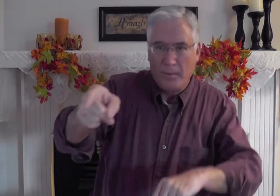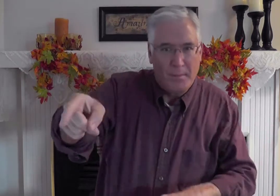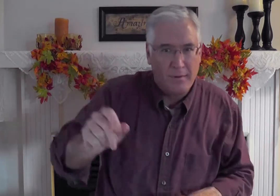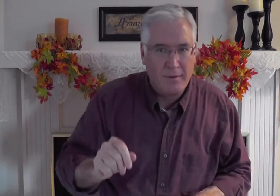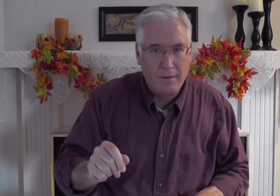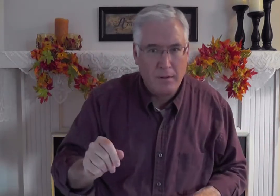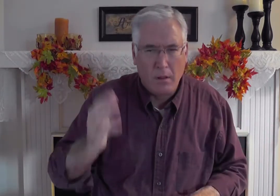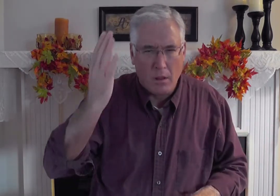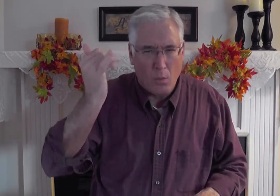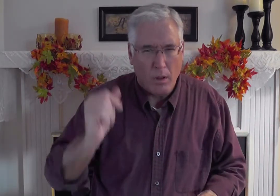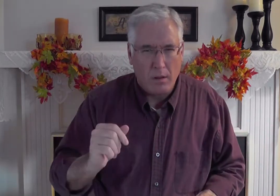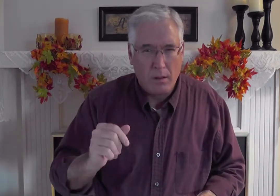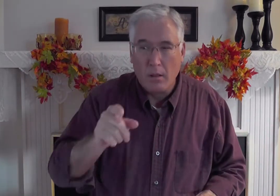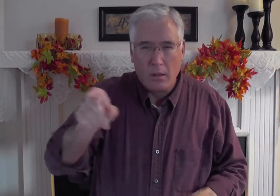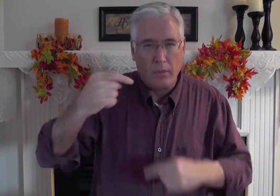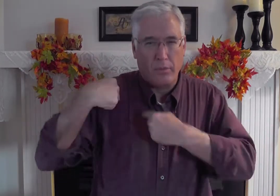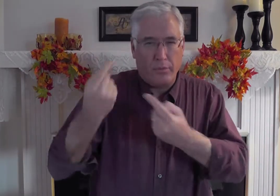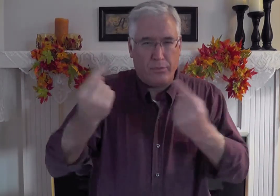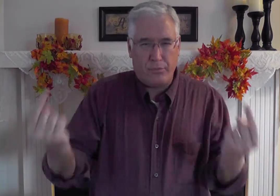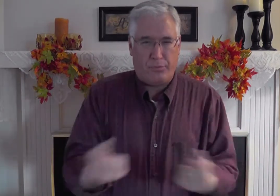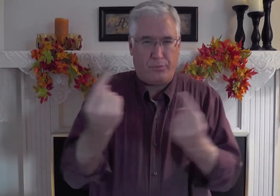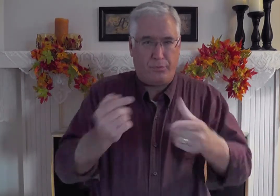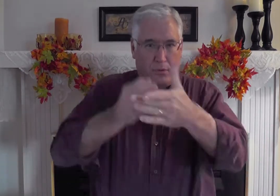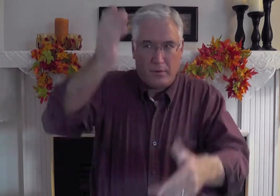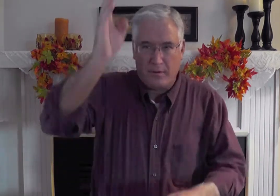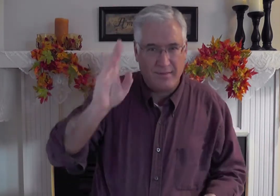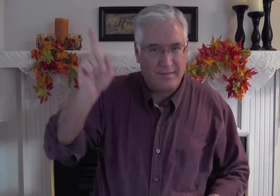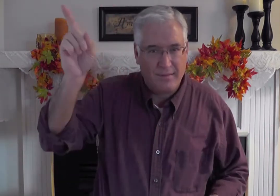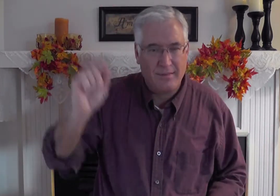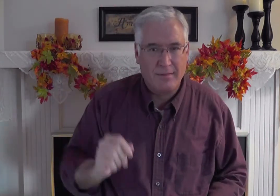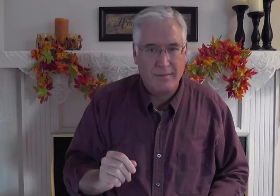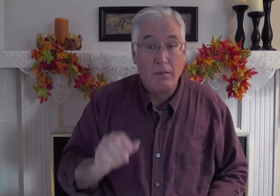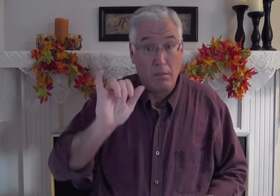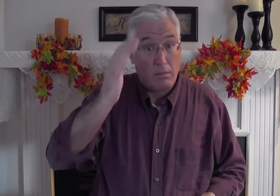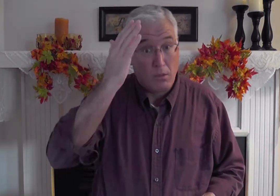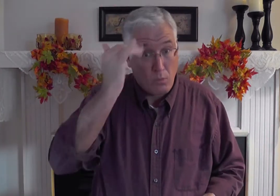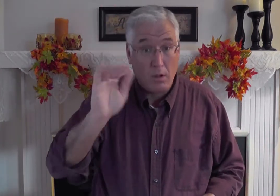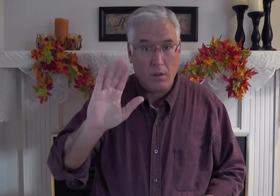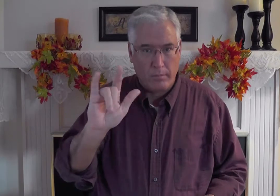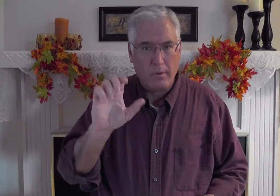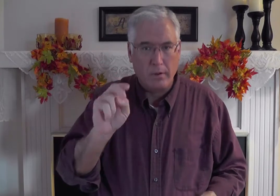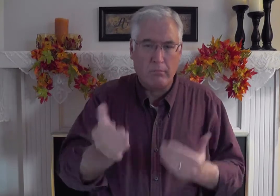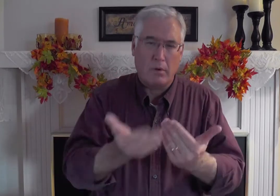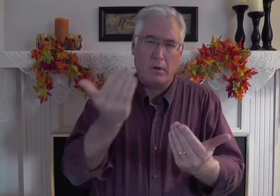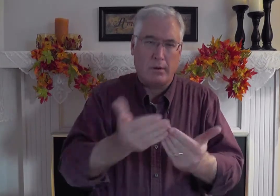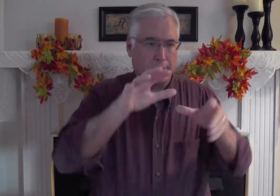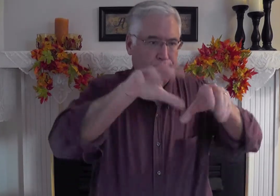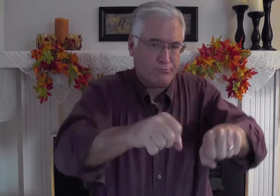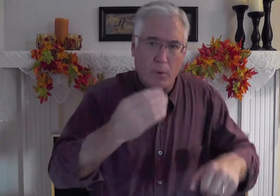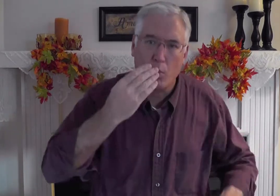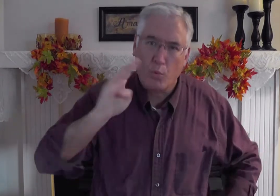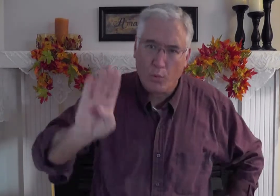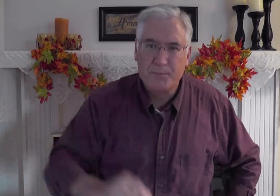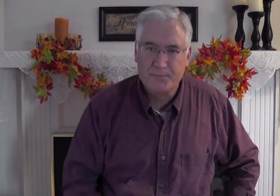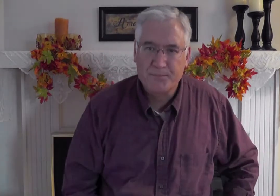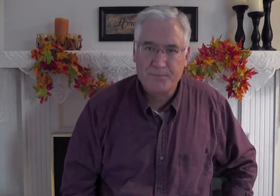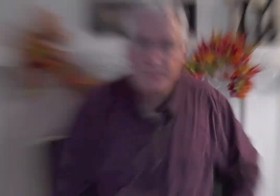discipline his people. That's why. It was because they were sinning against God. And that's why it was easy for them to get